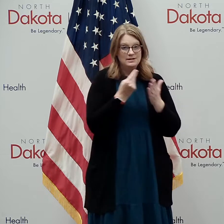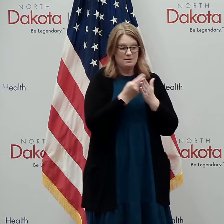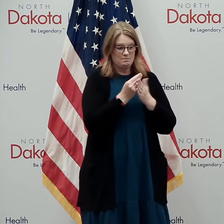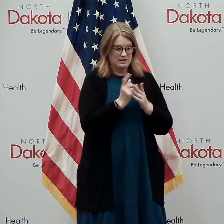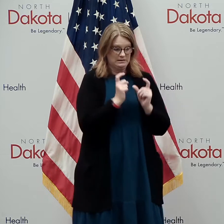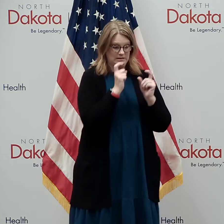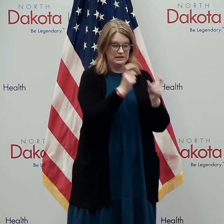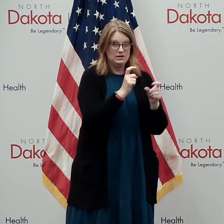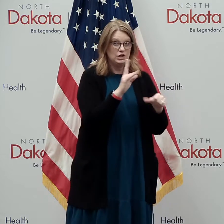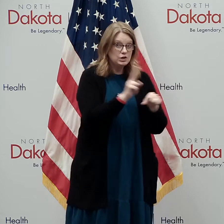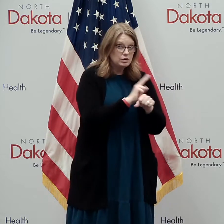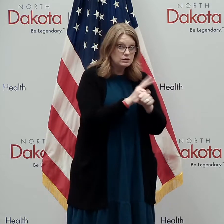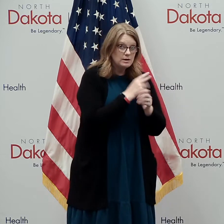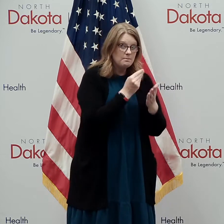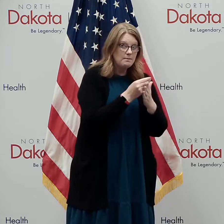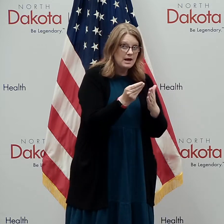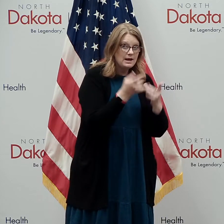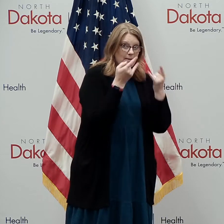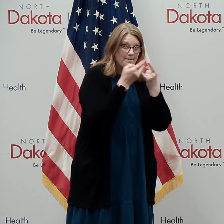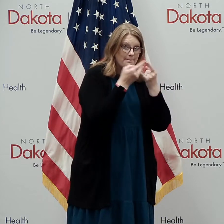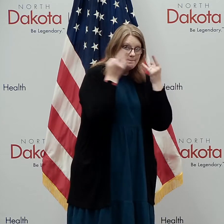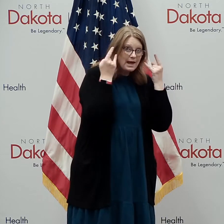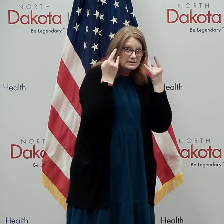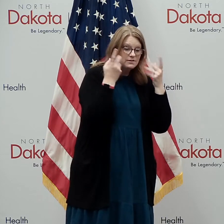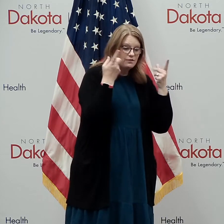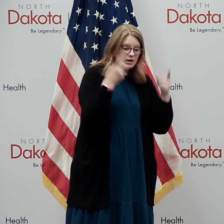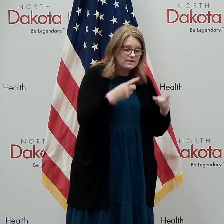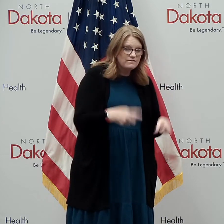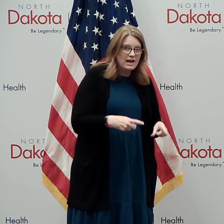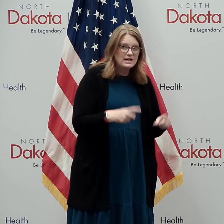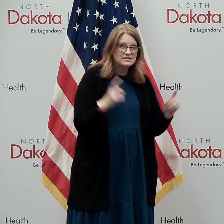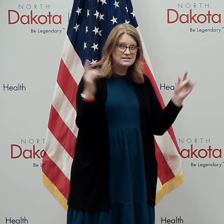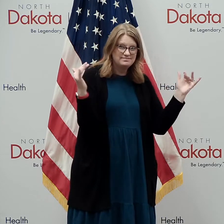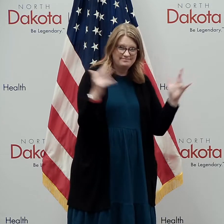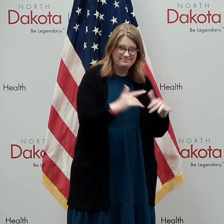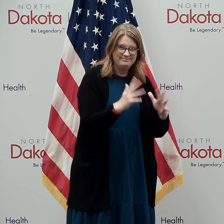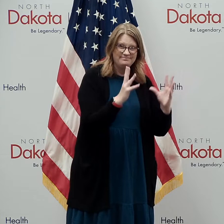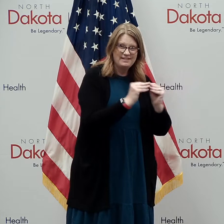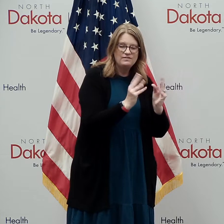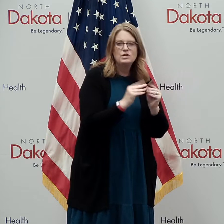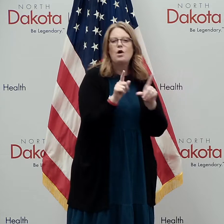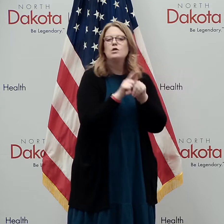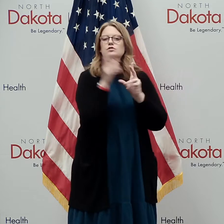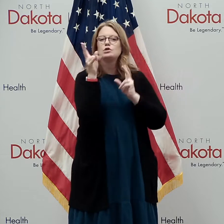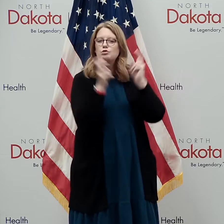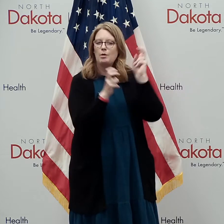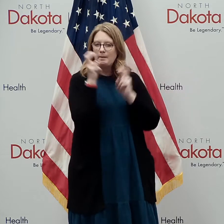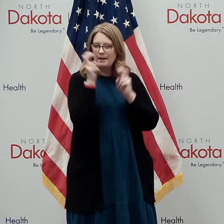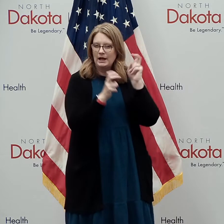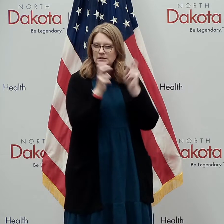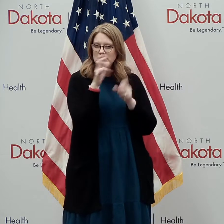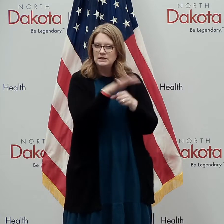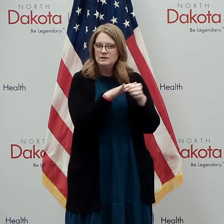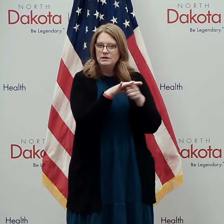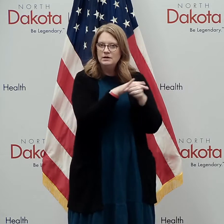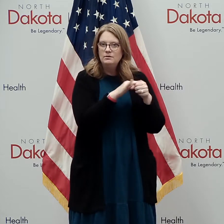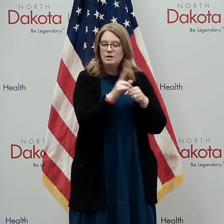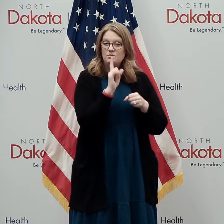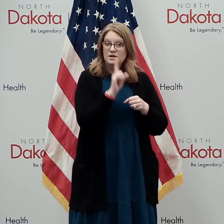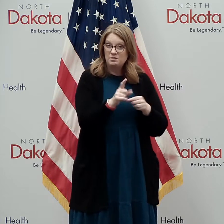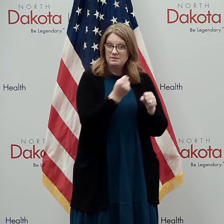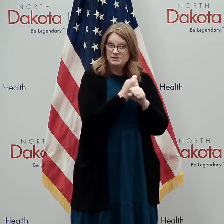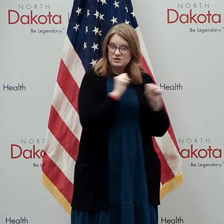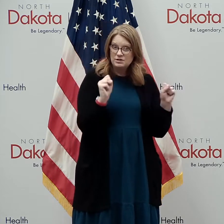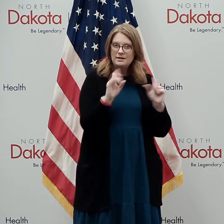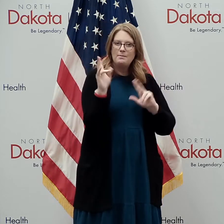will be utilized in purchasing masks for events, conventions, and tournament attendees in our community as we want to ensure that our